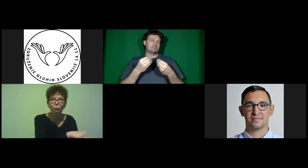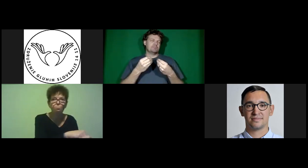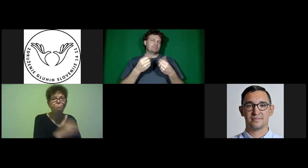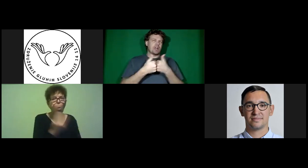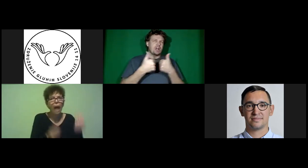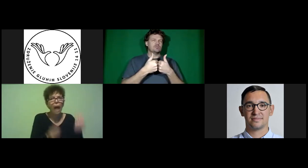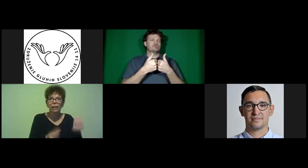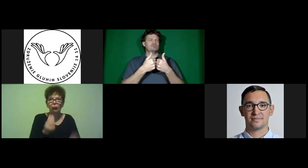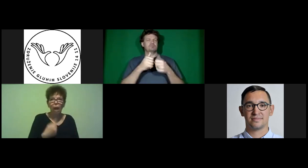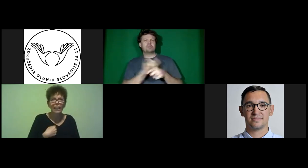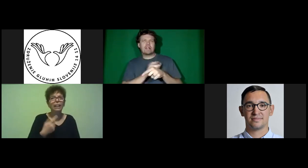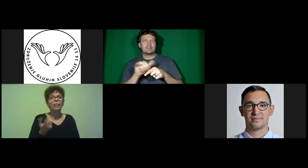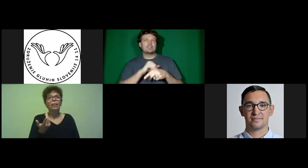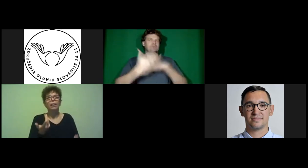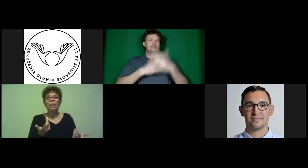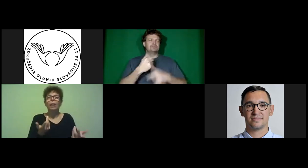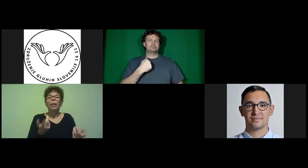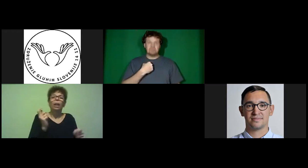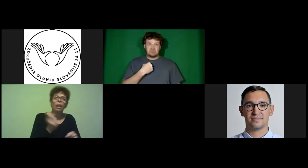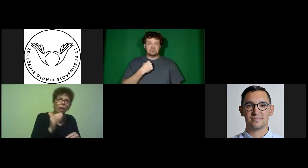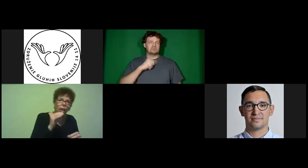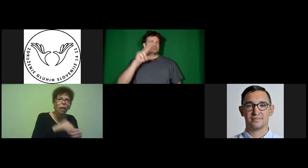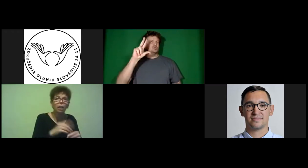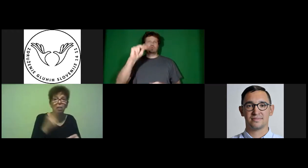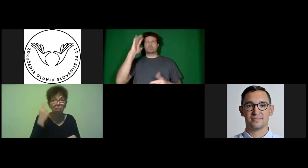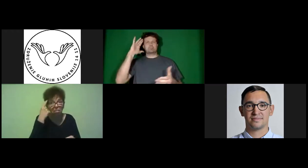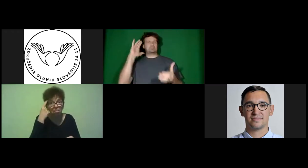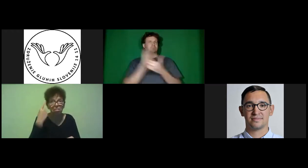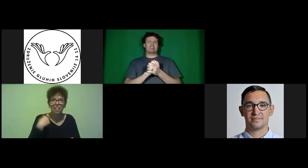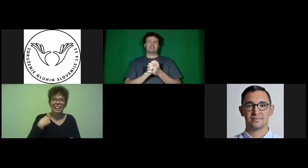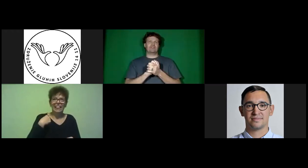And he thought I could play in the hearing team. I could play in the hearing competition.